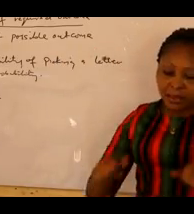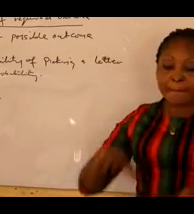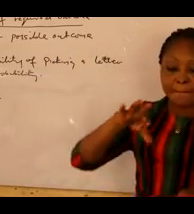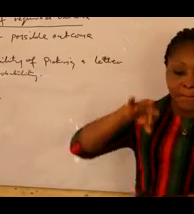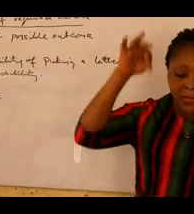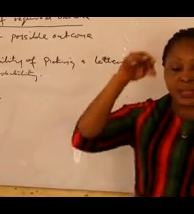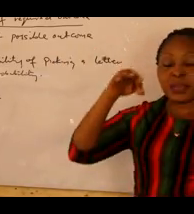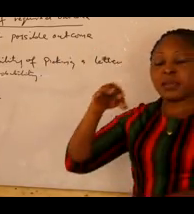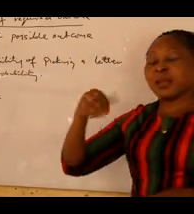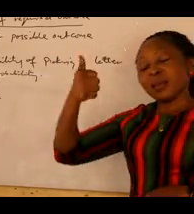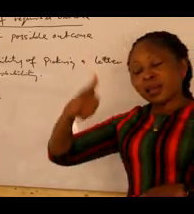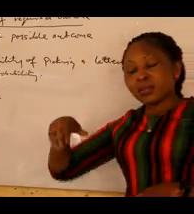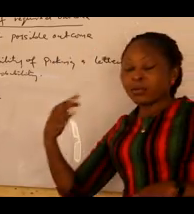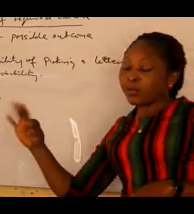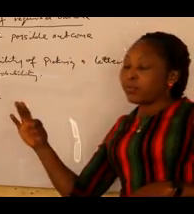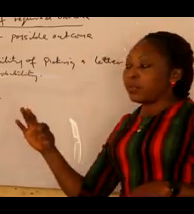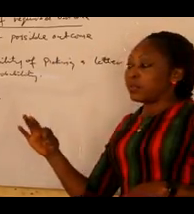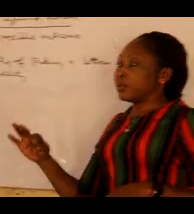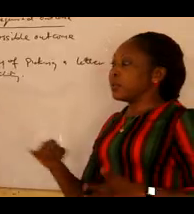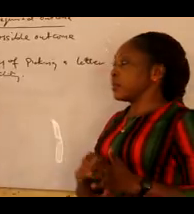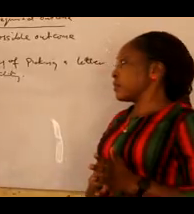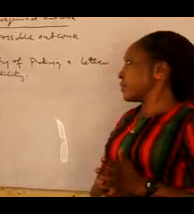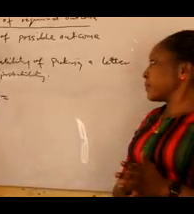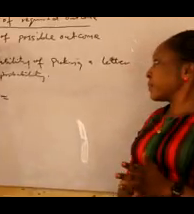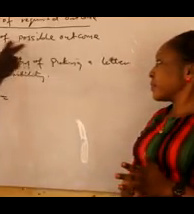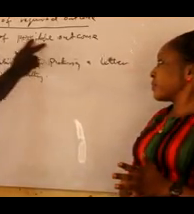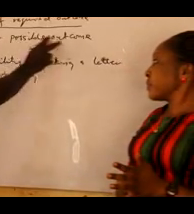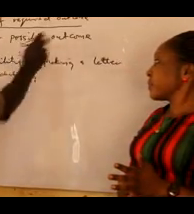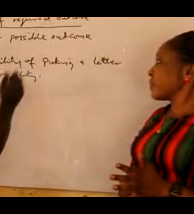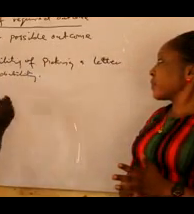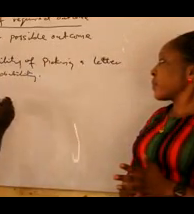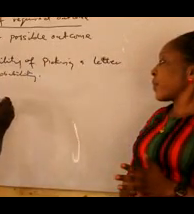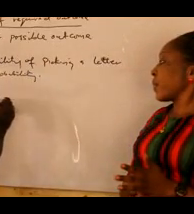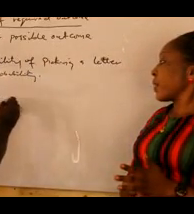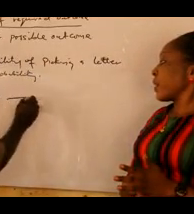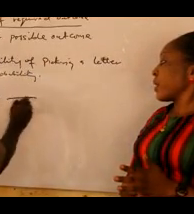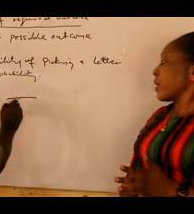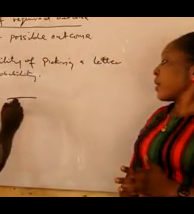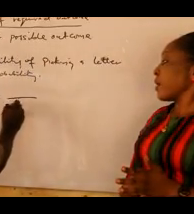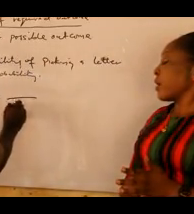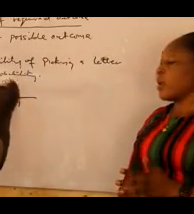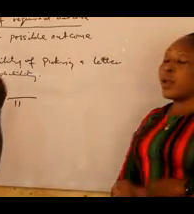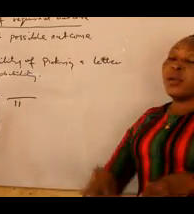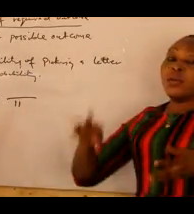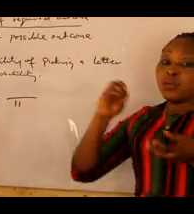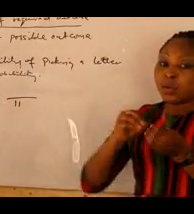11 chances of picking a letter. So that is number of possible outcome is